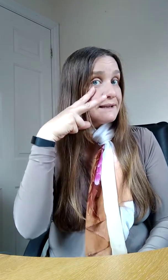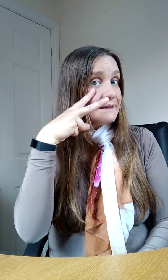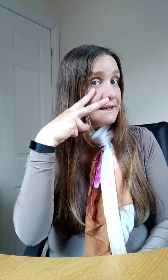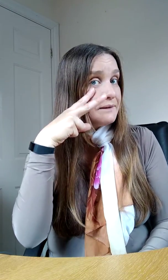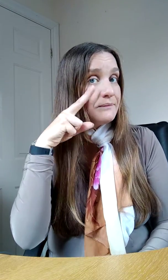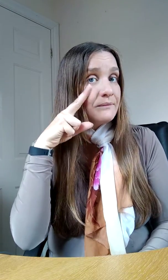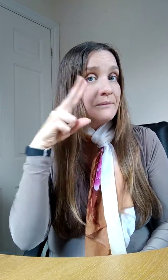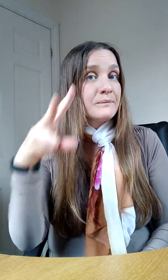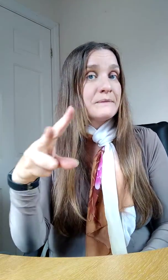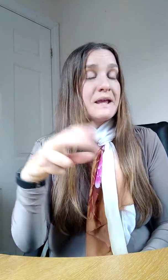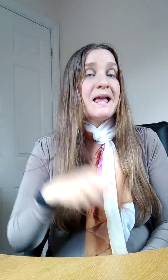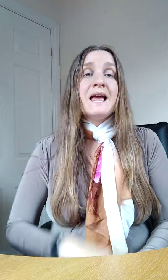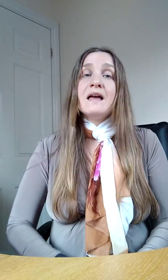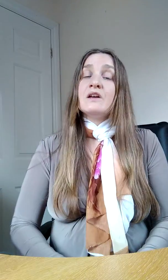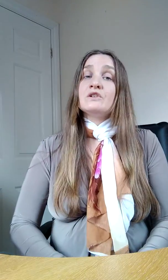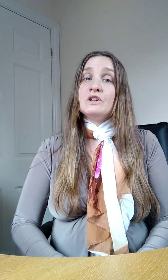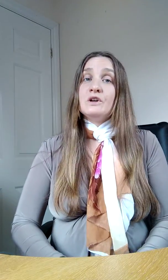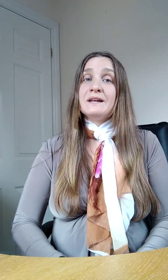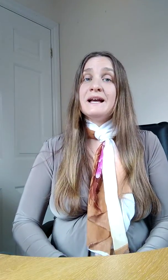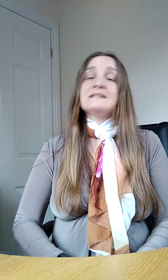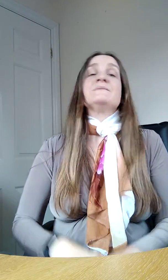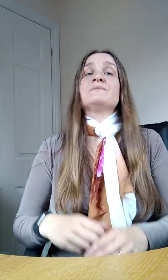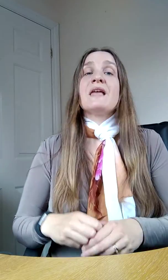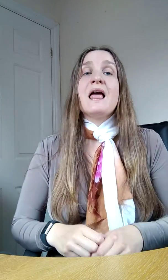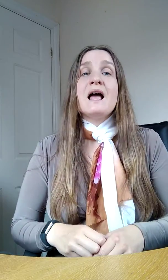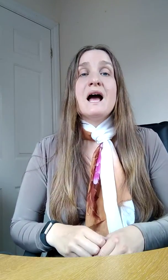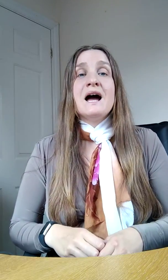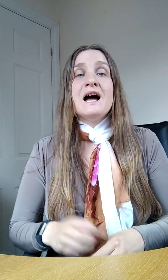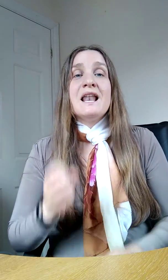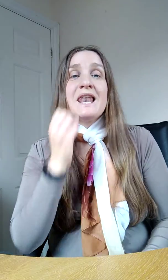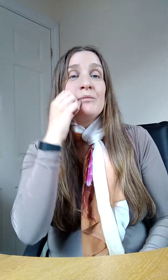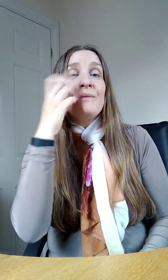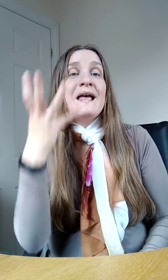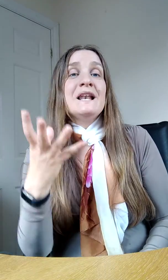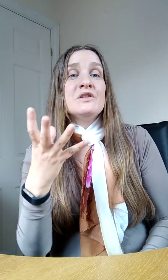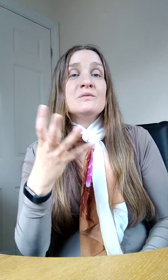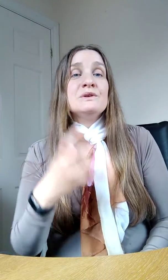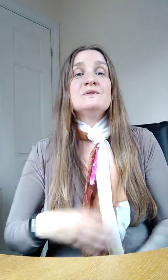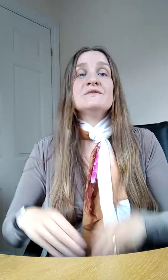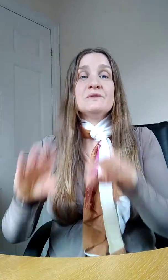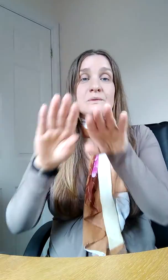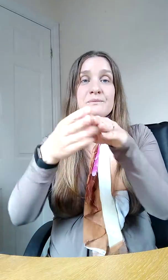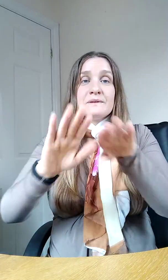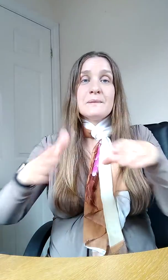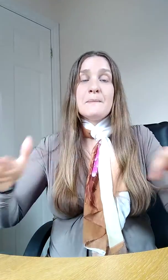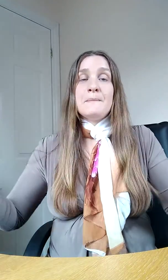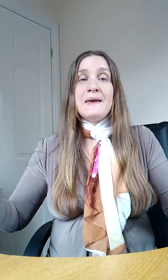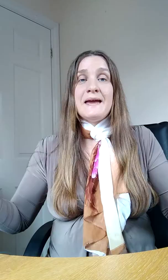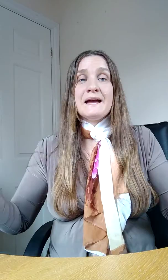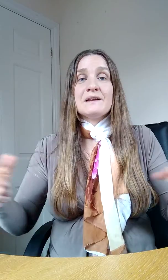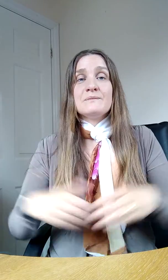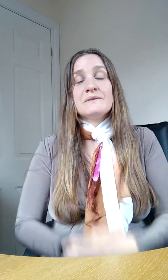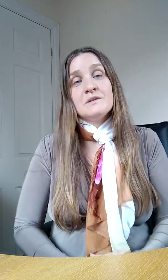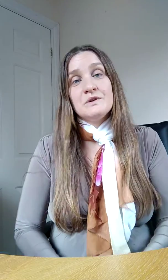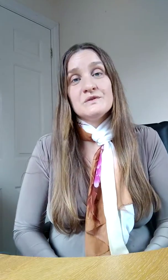Regarder, to look at. La belle, the beautiful. Mer, the beautiful